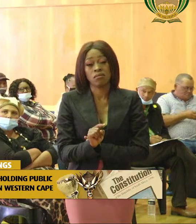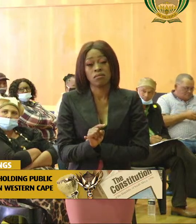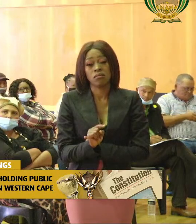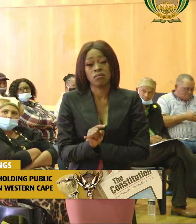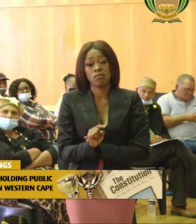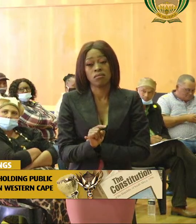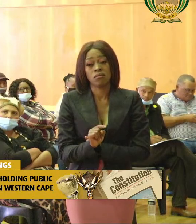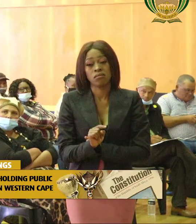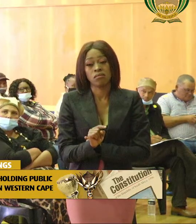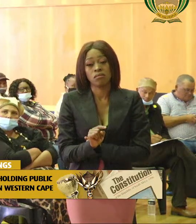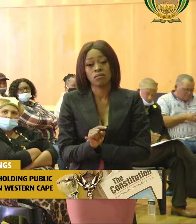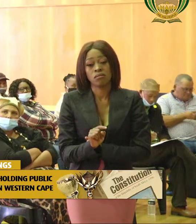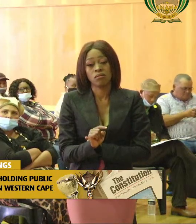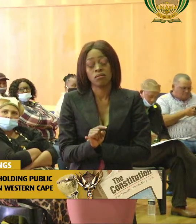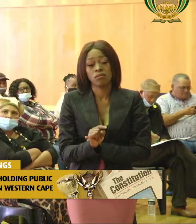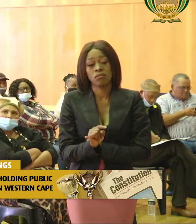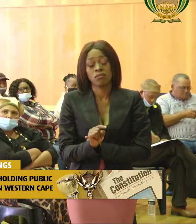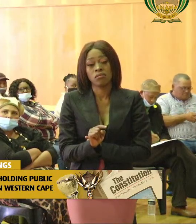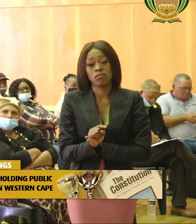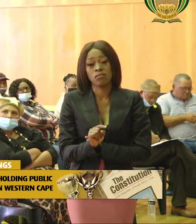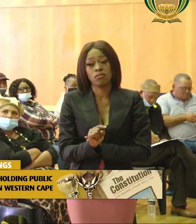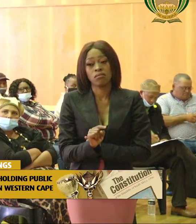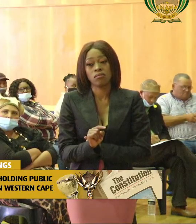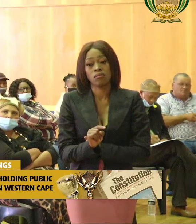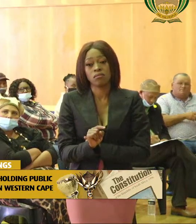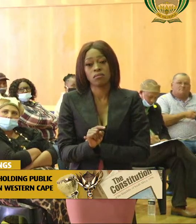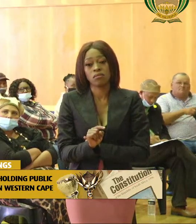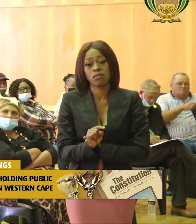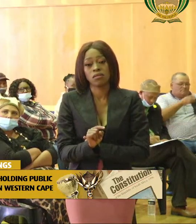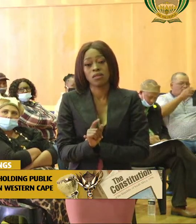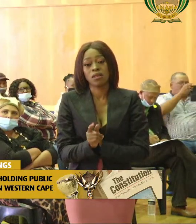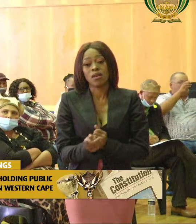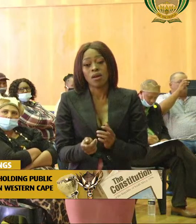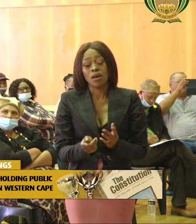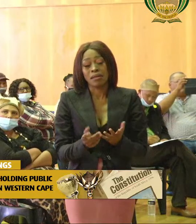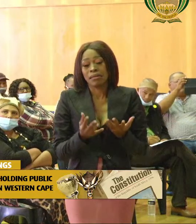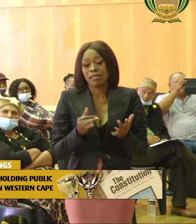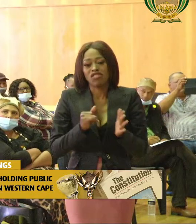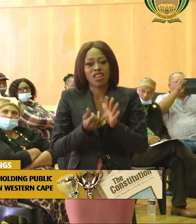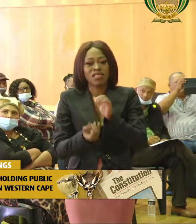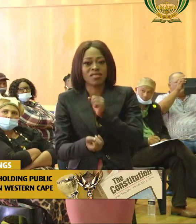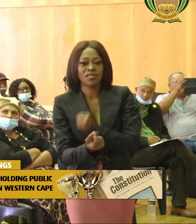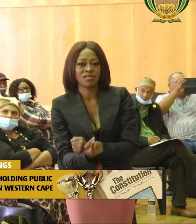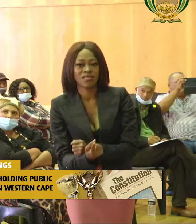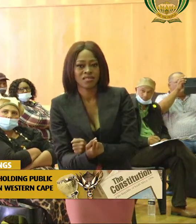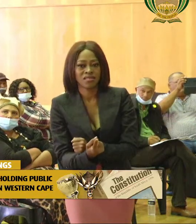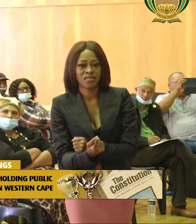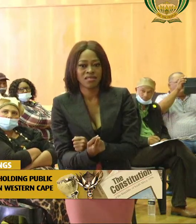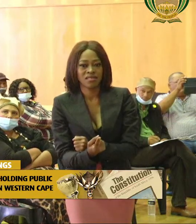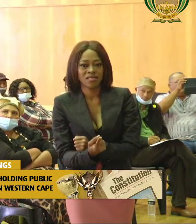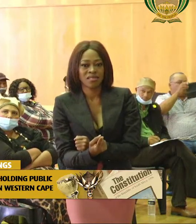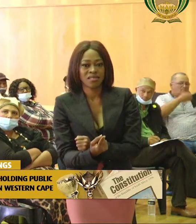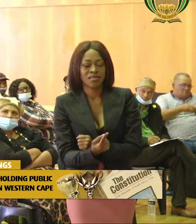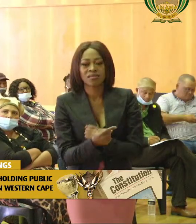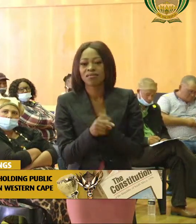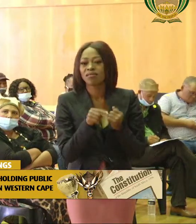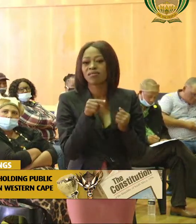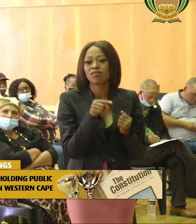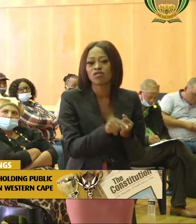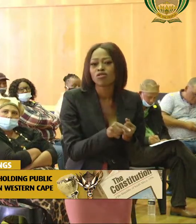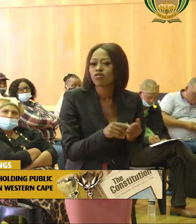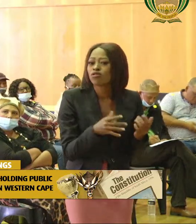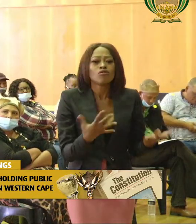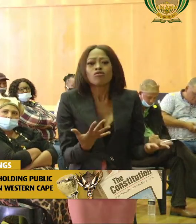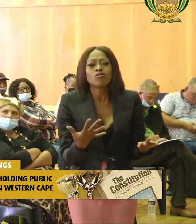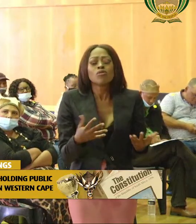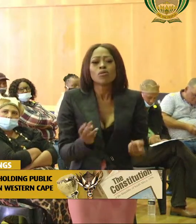By coincidence, let's say by toeval, per toeval, het ek verneem aan julle, van